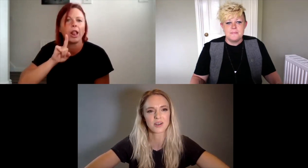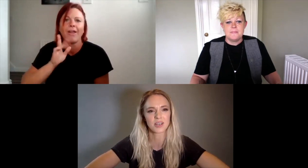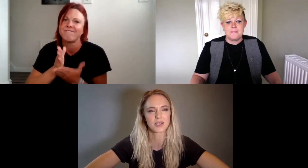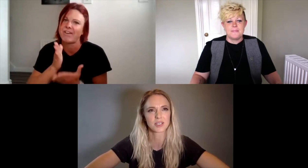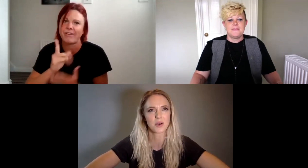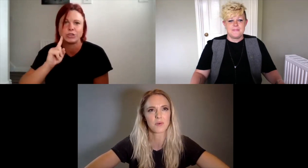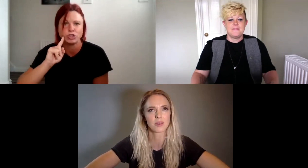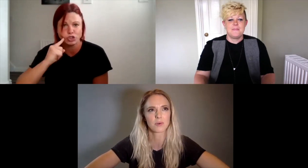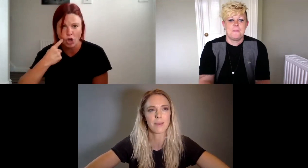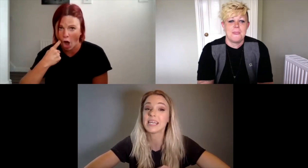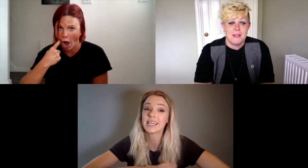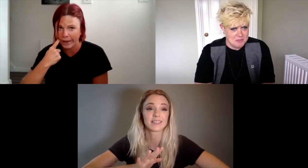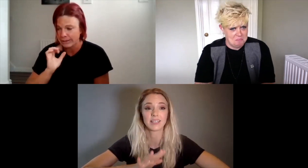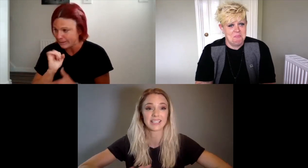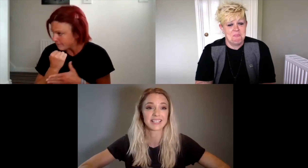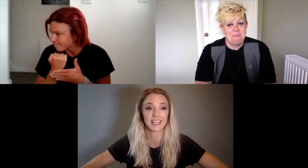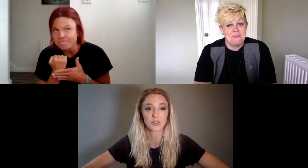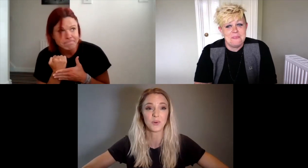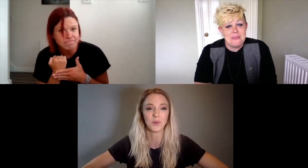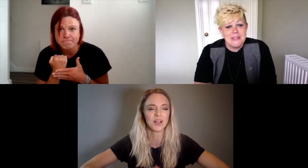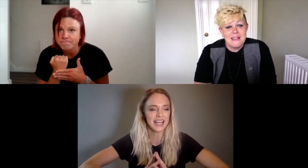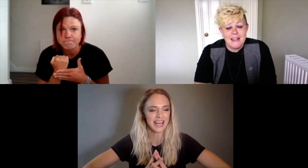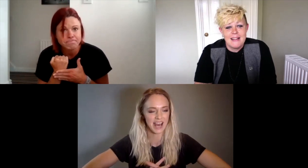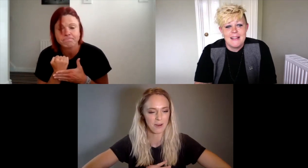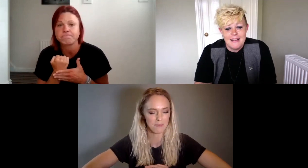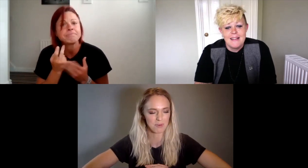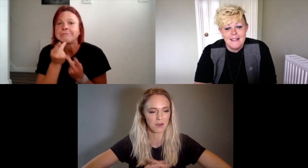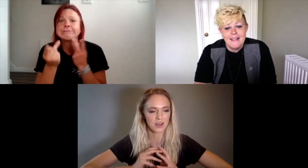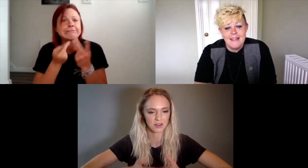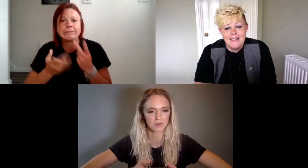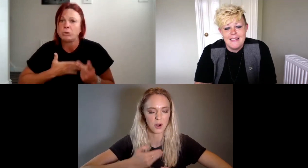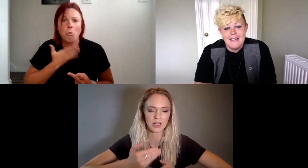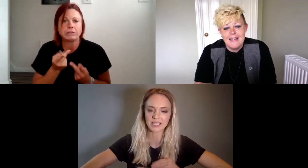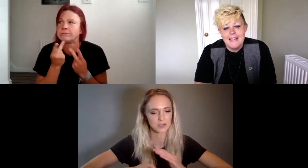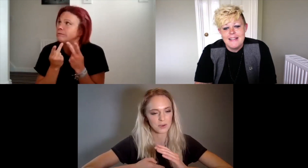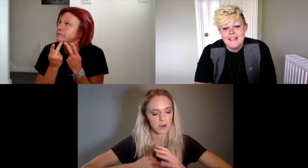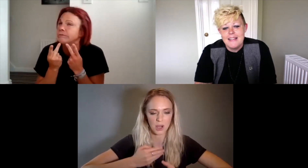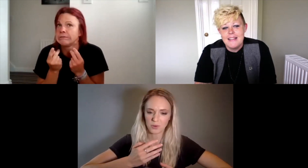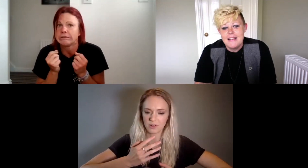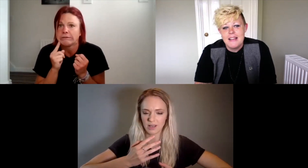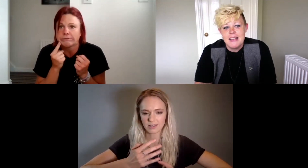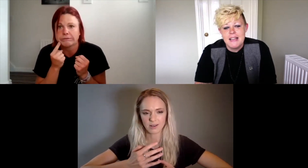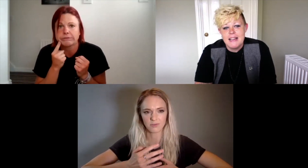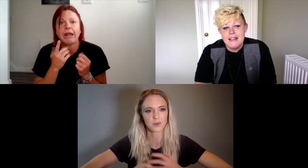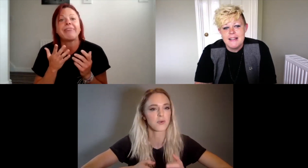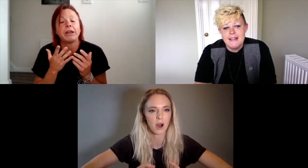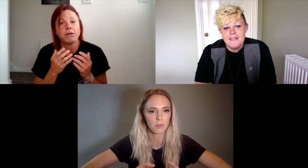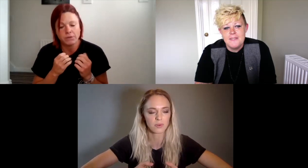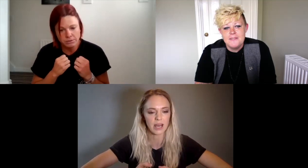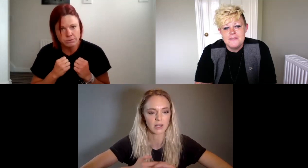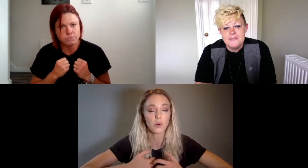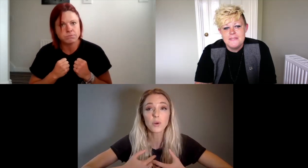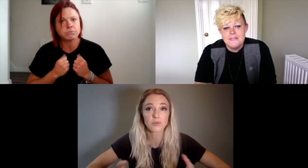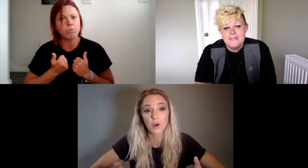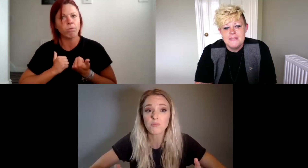was younger, so there were many years that I didn't sing at all, but I've kind of grown into my own as I've grown up,